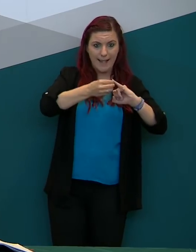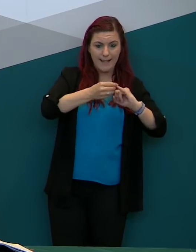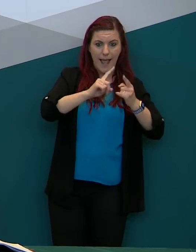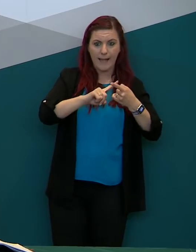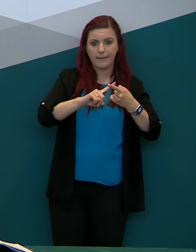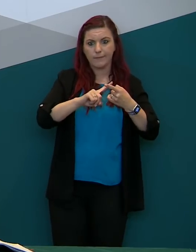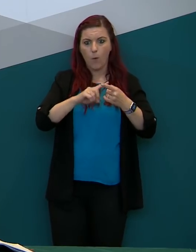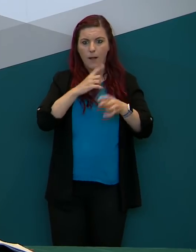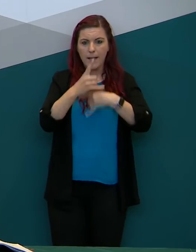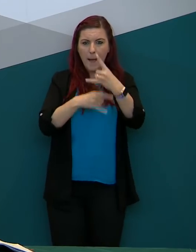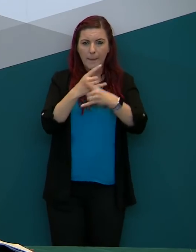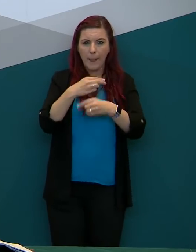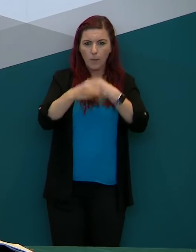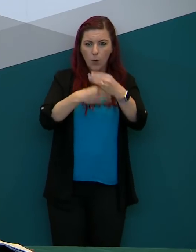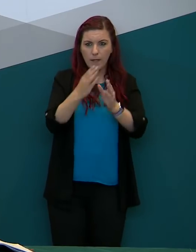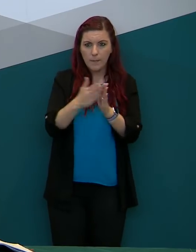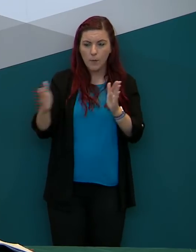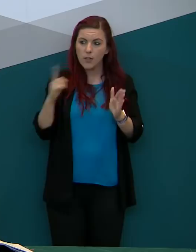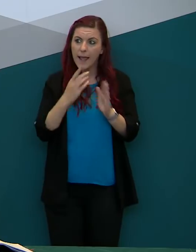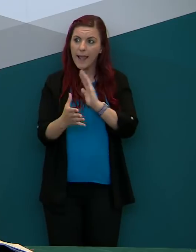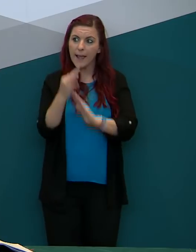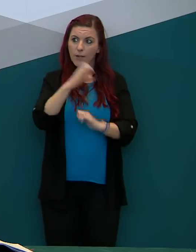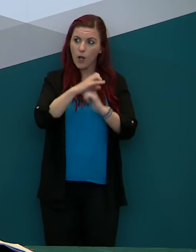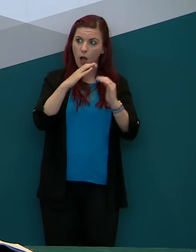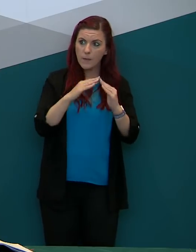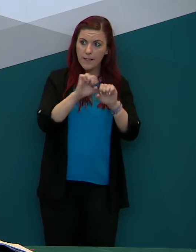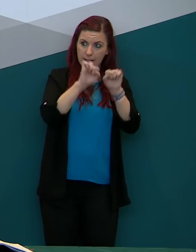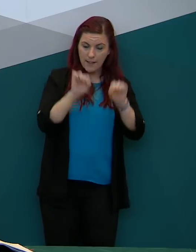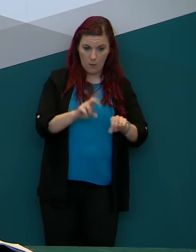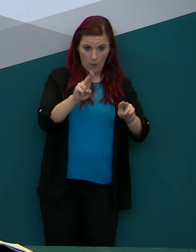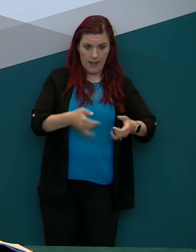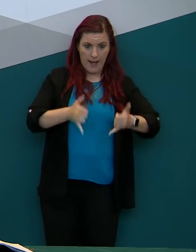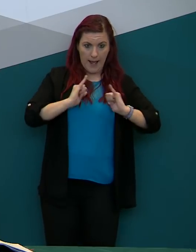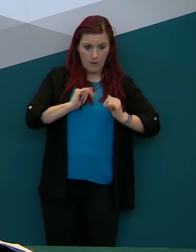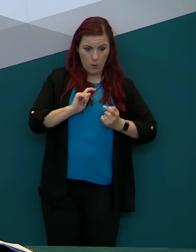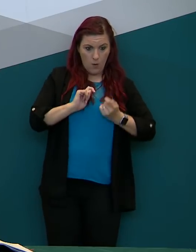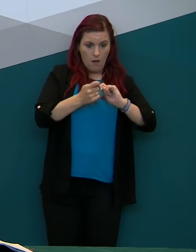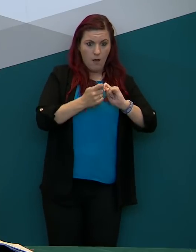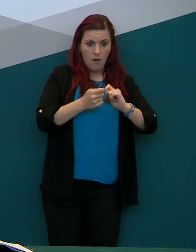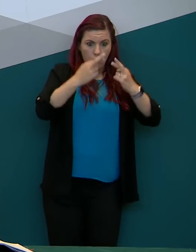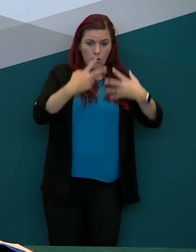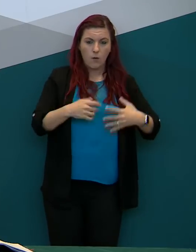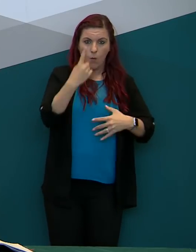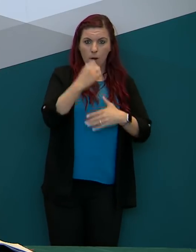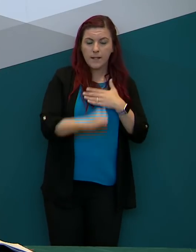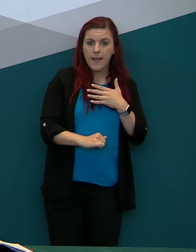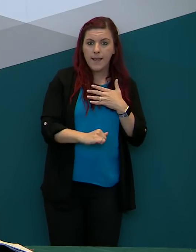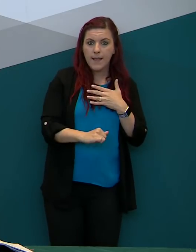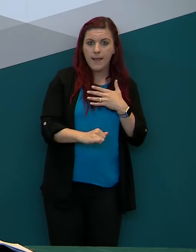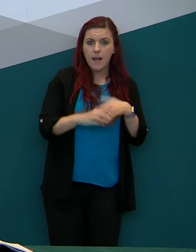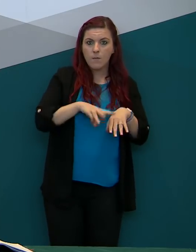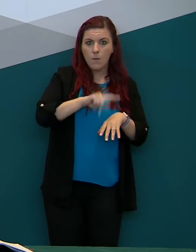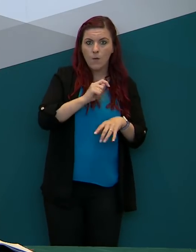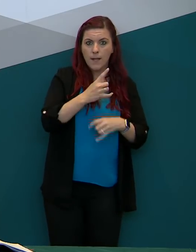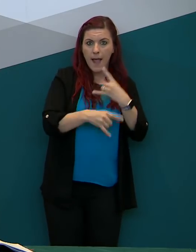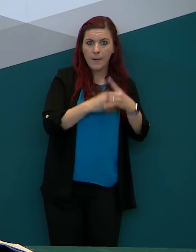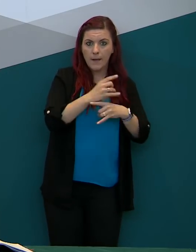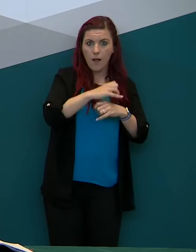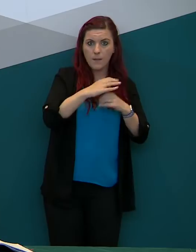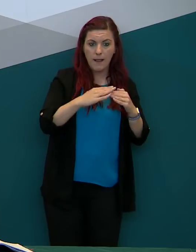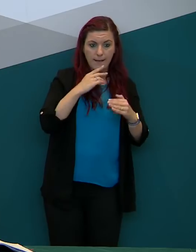can say, in the hospital system, we are able to do this in one day in many cases, and not most cases. In some hospitals, such as Beaumont, they have same